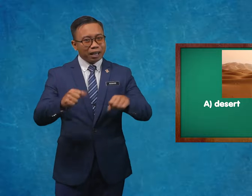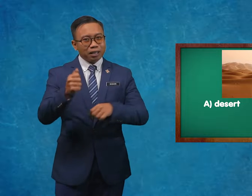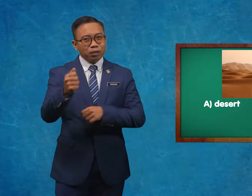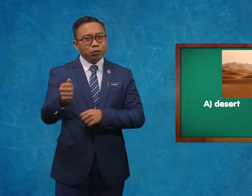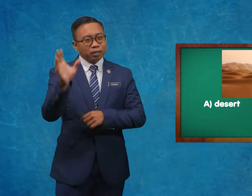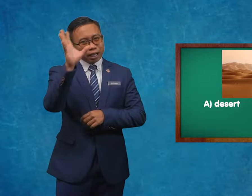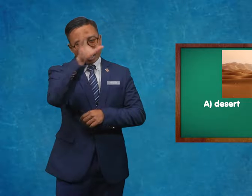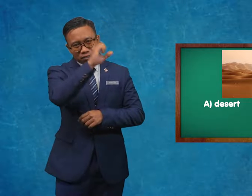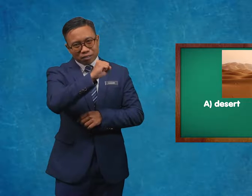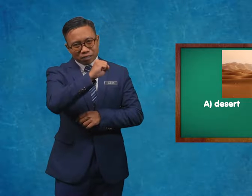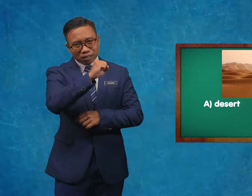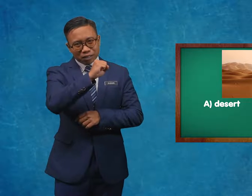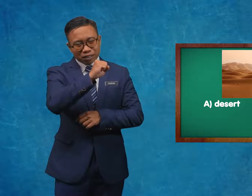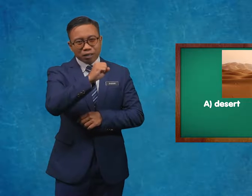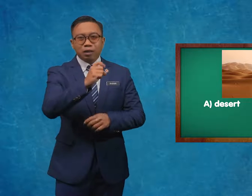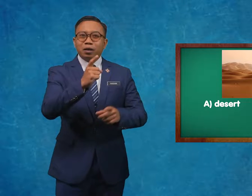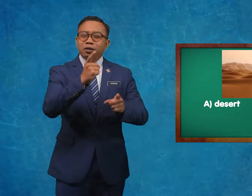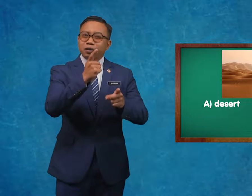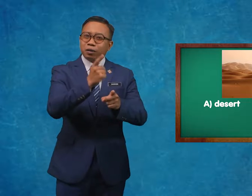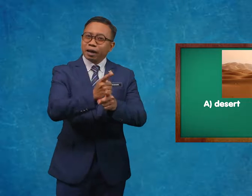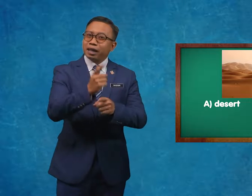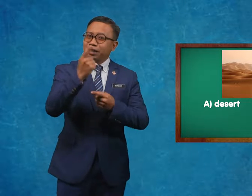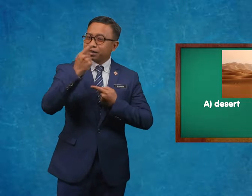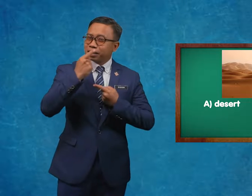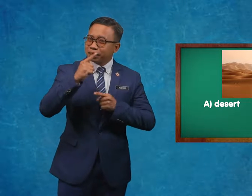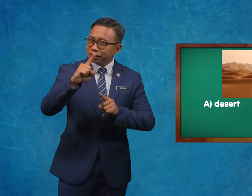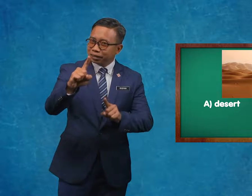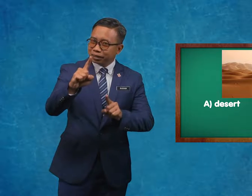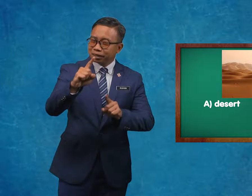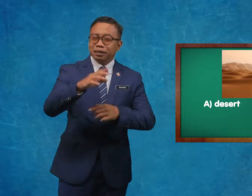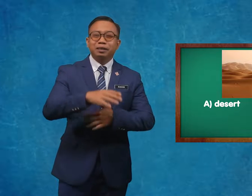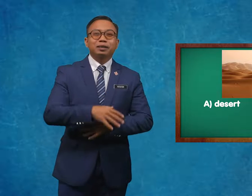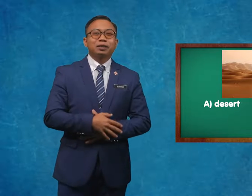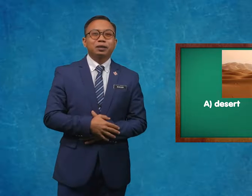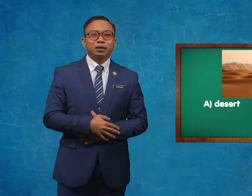Can you guess correct answer?